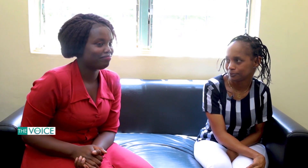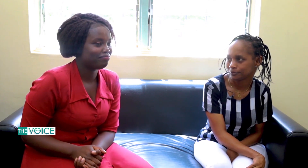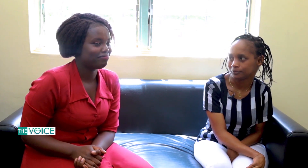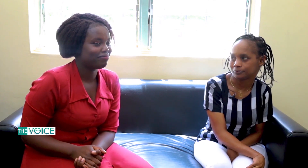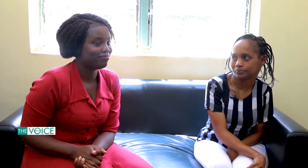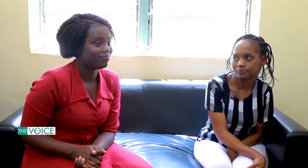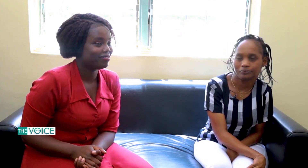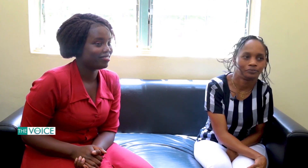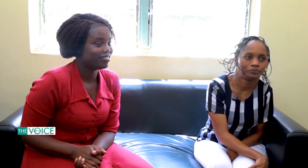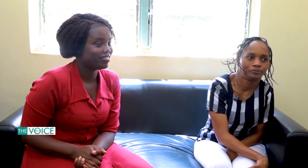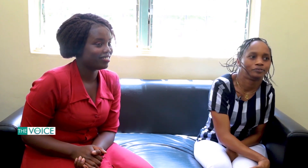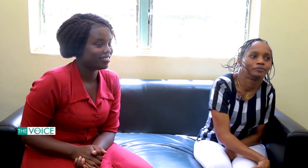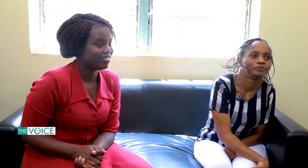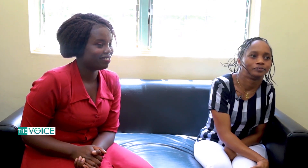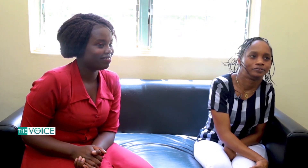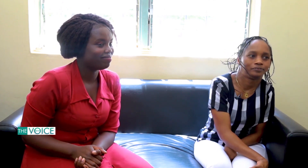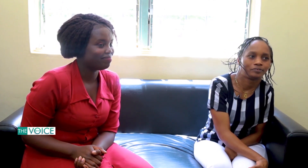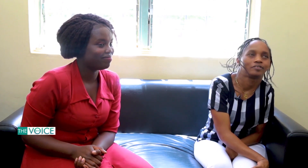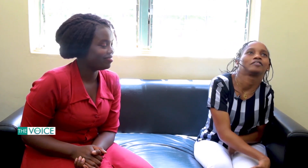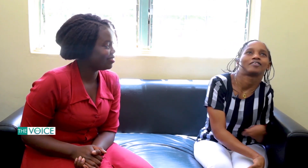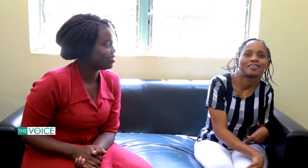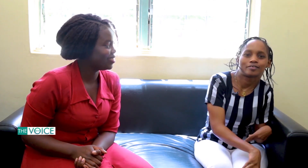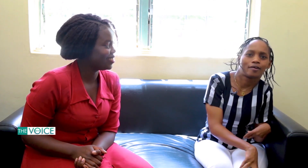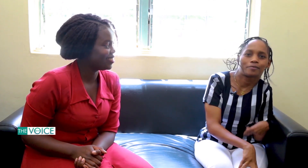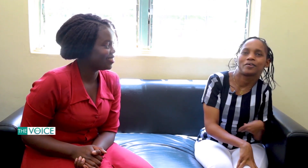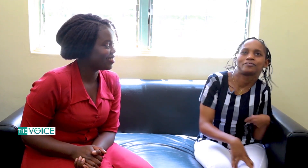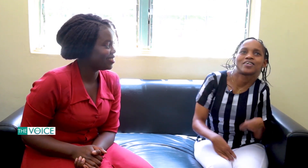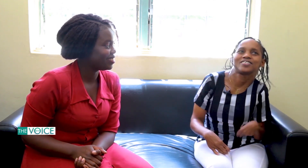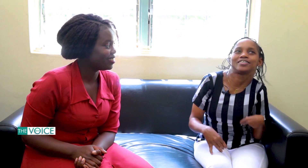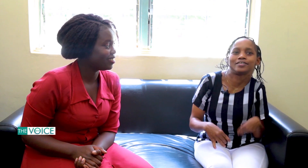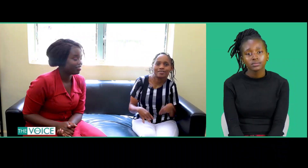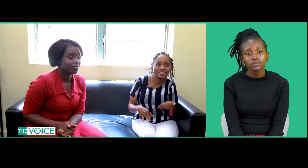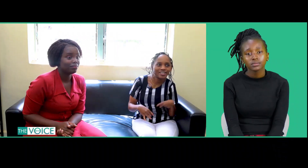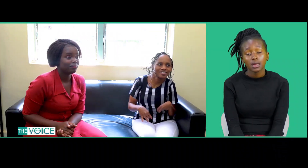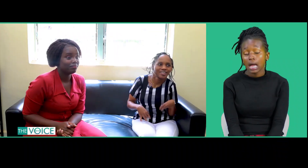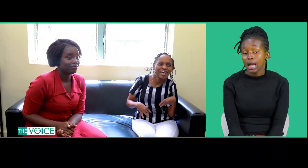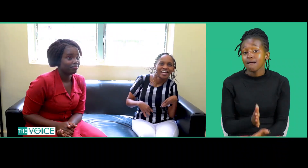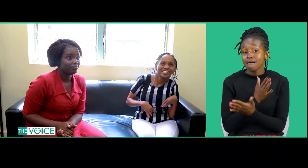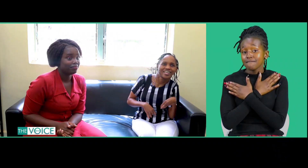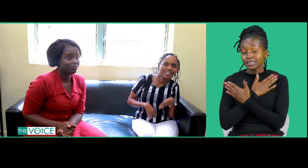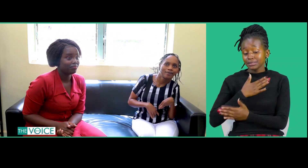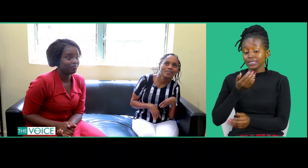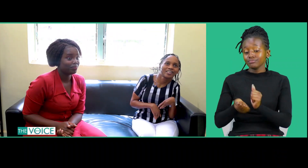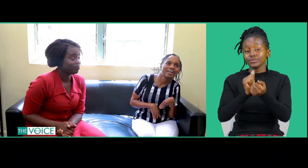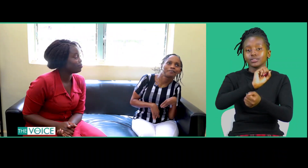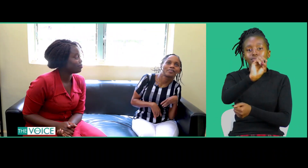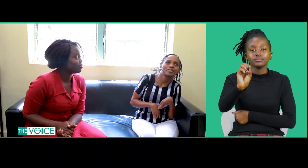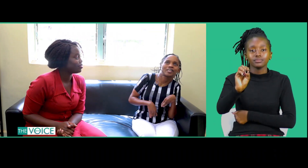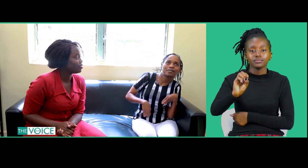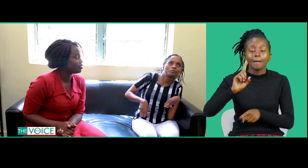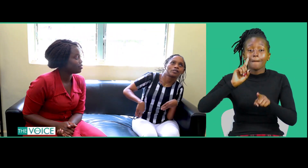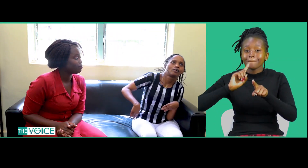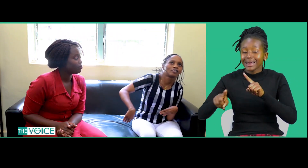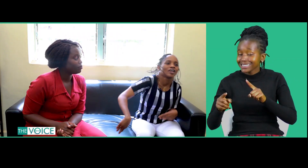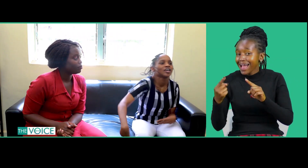Or what? Tell us more about that. No, my friends did not change. I think the only gap